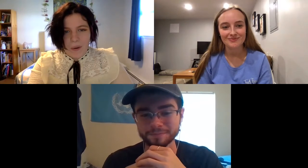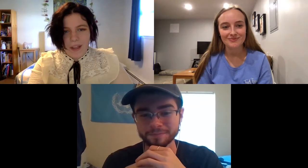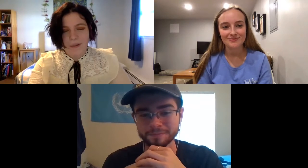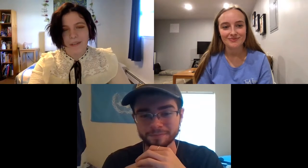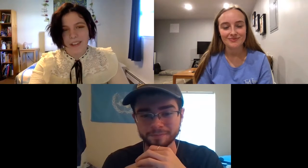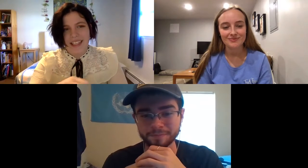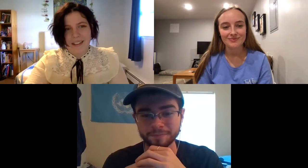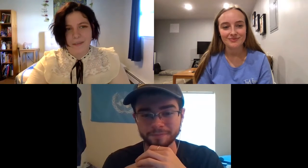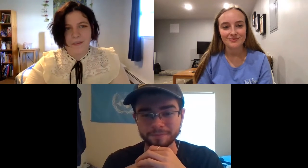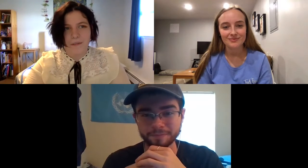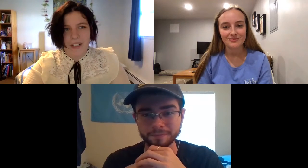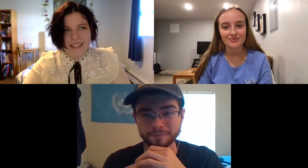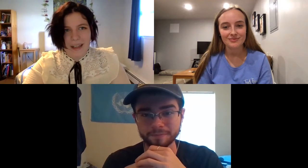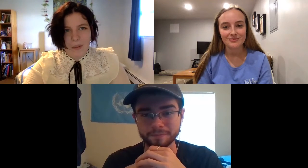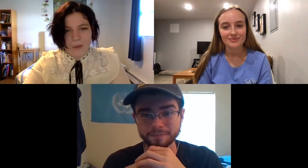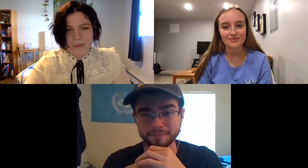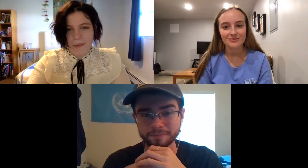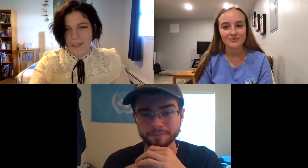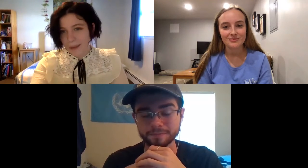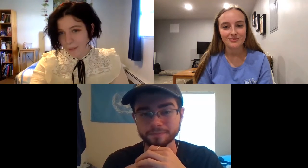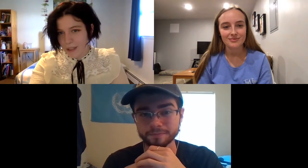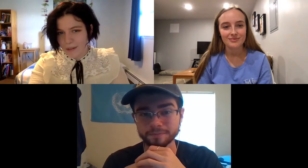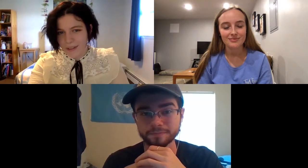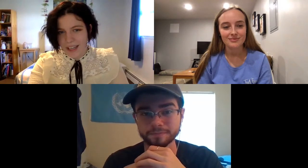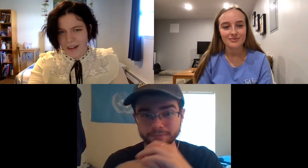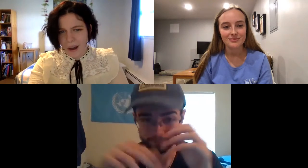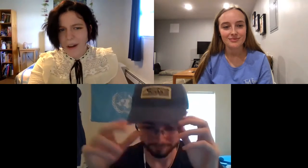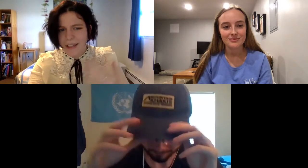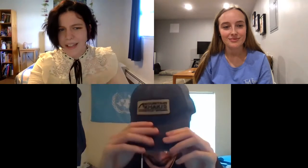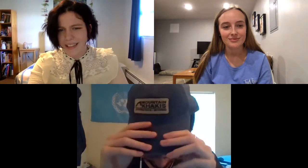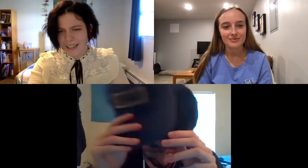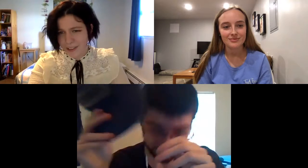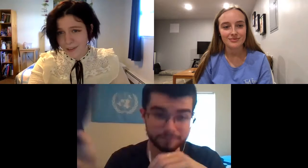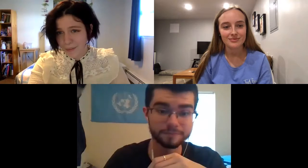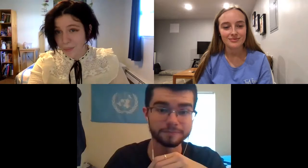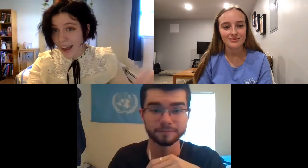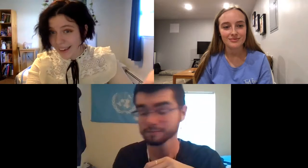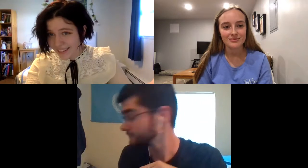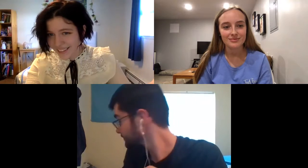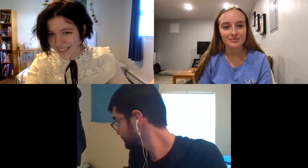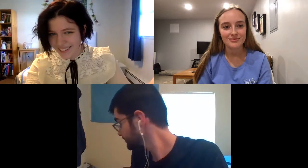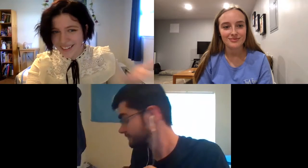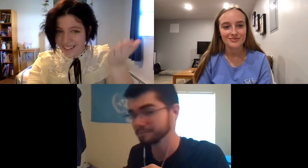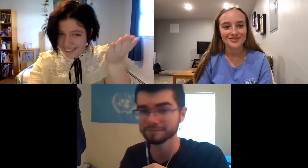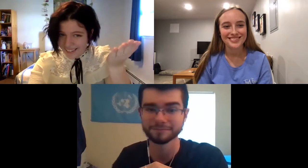So we were thinking of, for an example, if someone came up to you and said, oh, I know English bread.